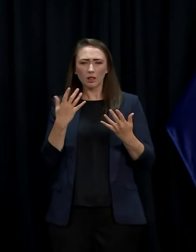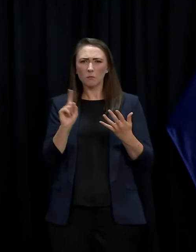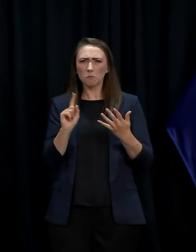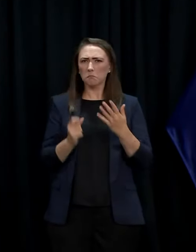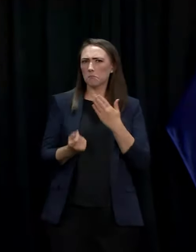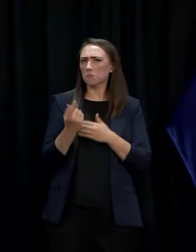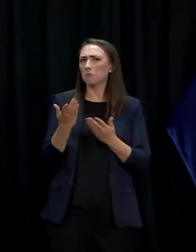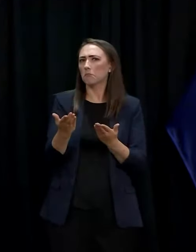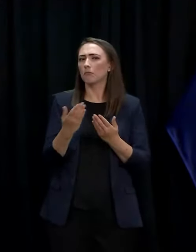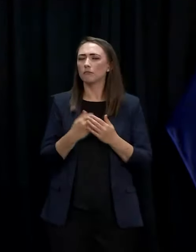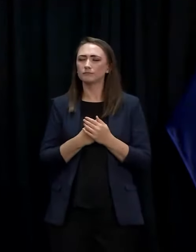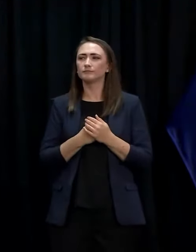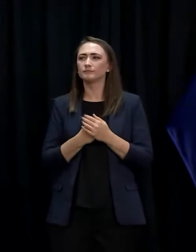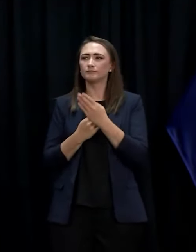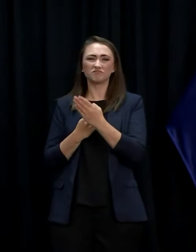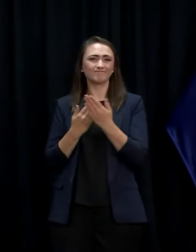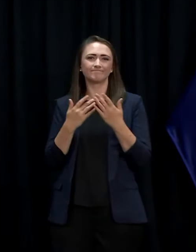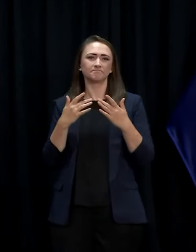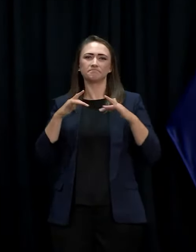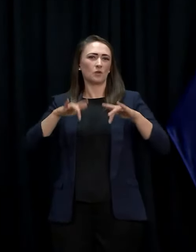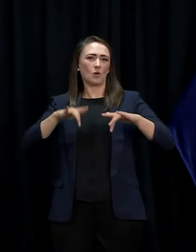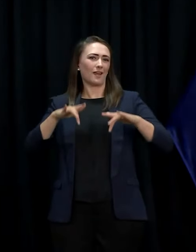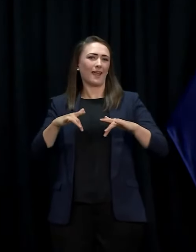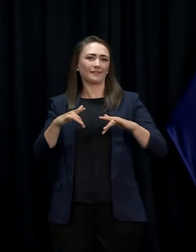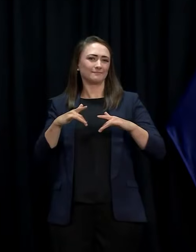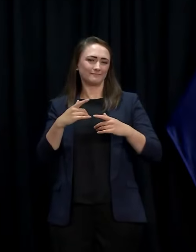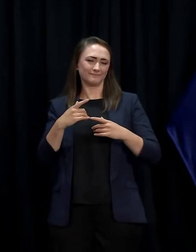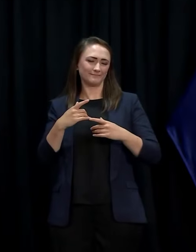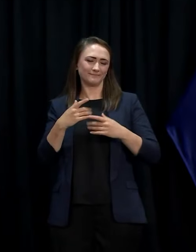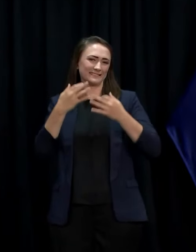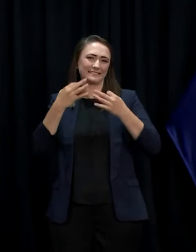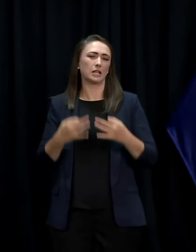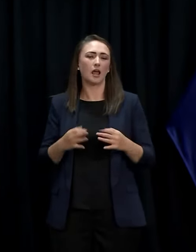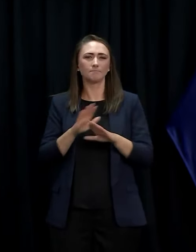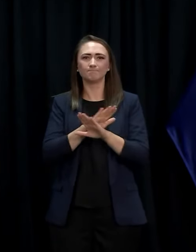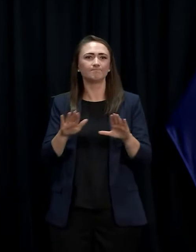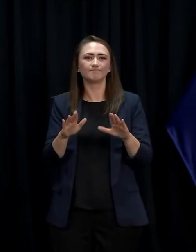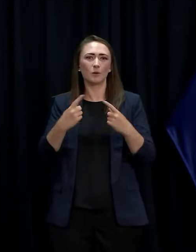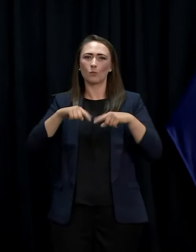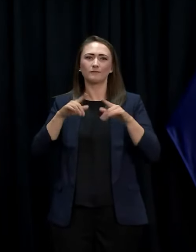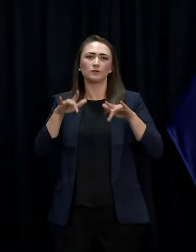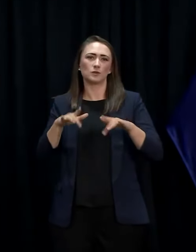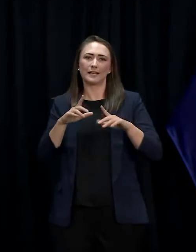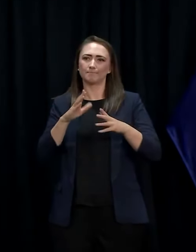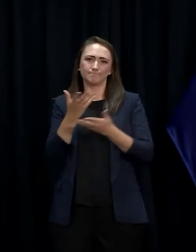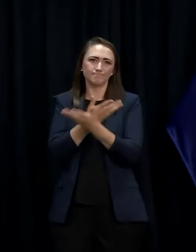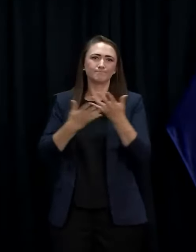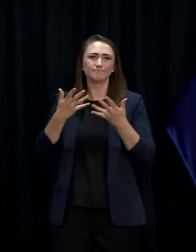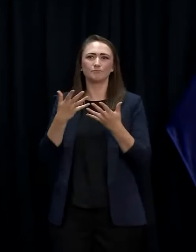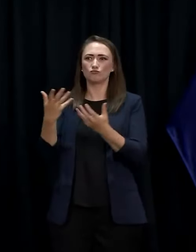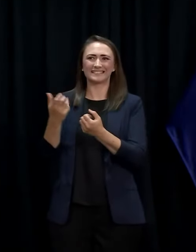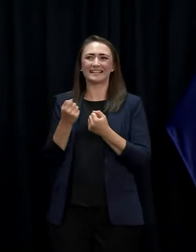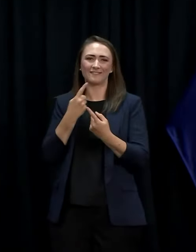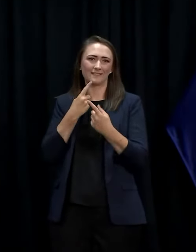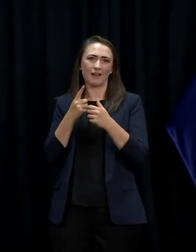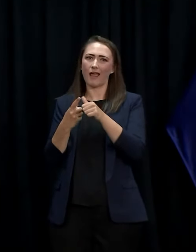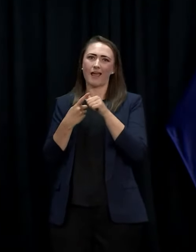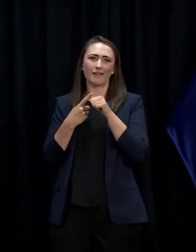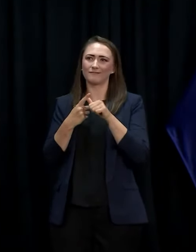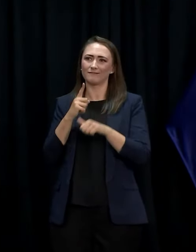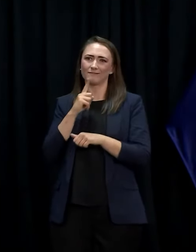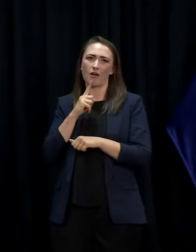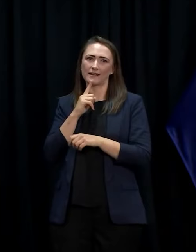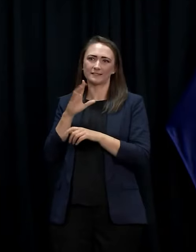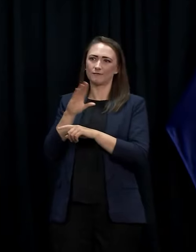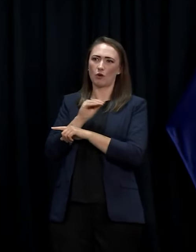decision. We haven't received the advice yet. Cabinet ministers haven't really, clearly we haven't discussed advice that we haven't received. So I don't want to get ahead of